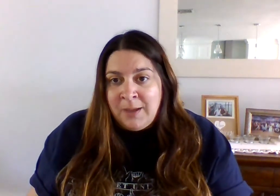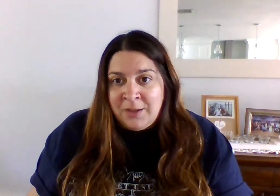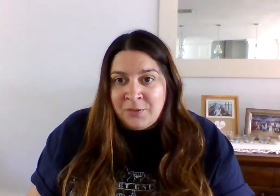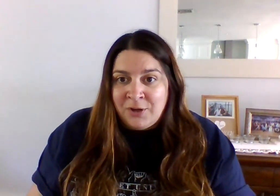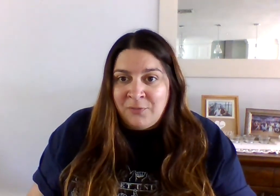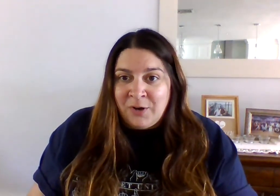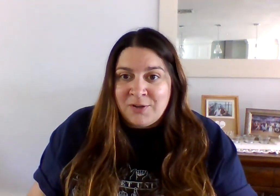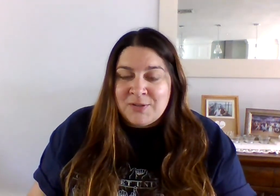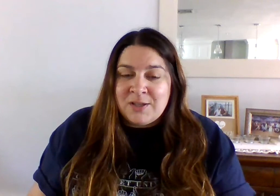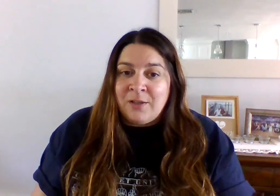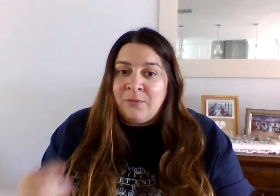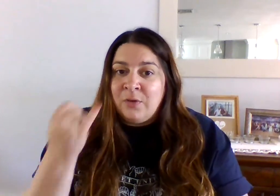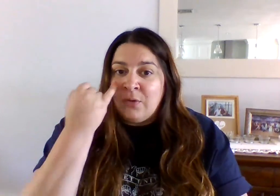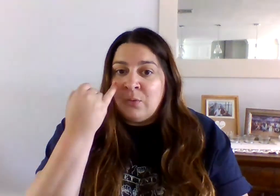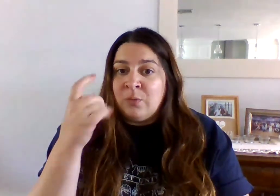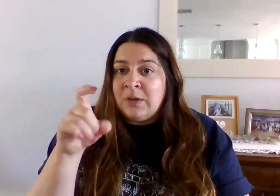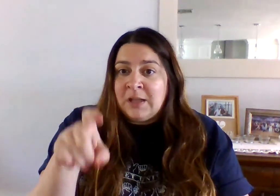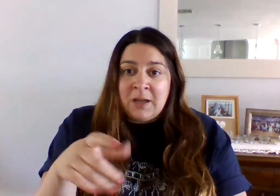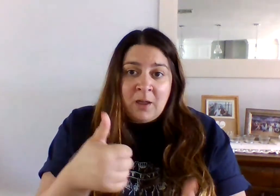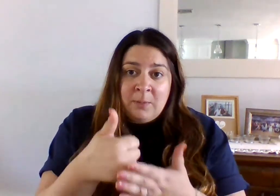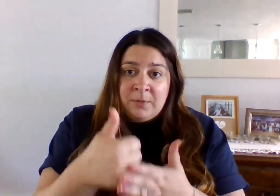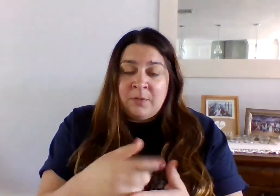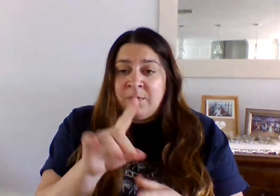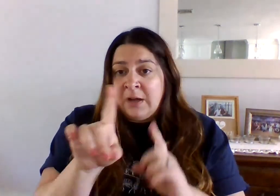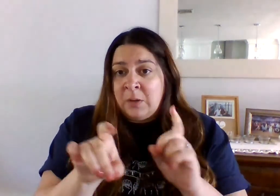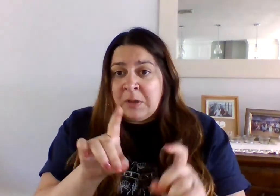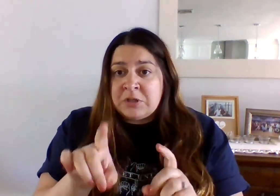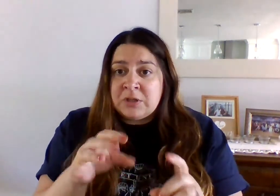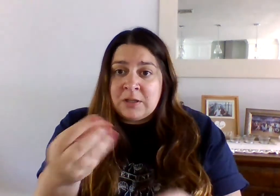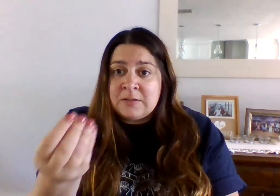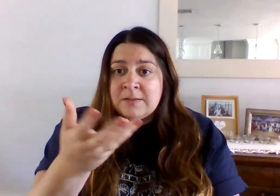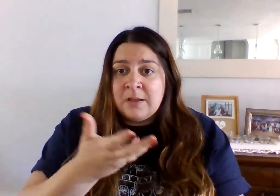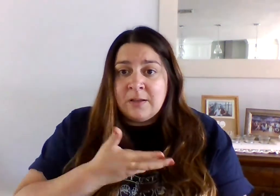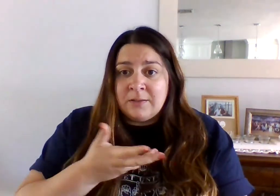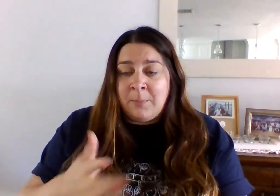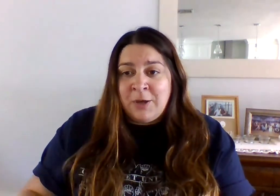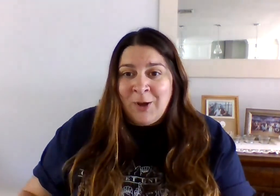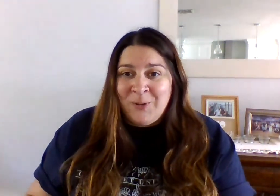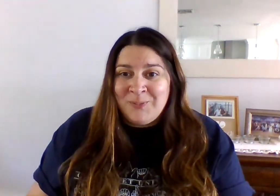May 31st. If you need help, if you have any questions, let me know.